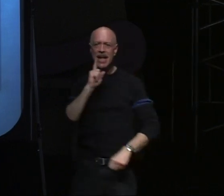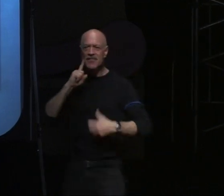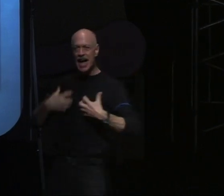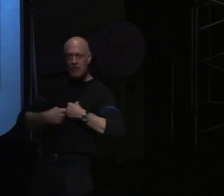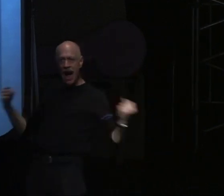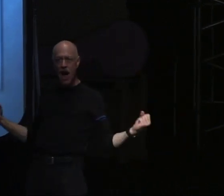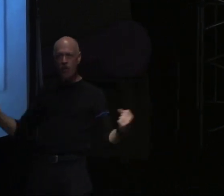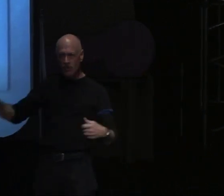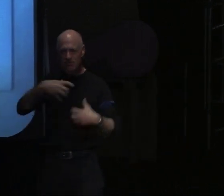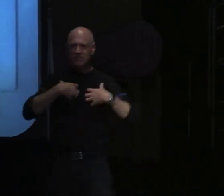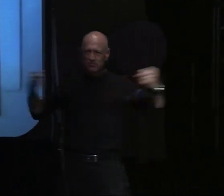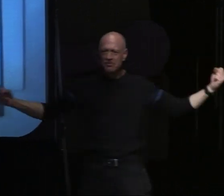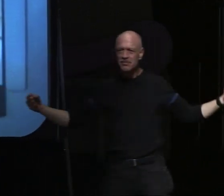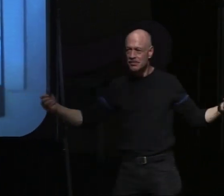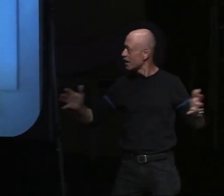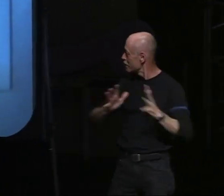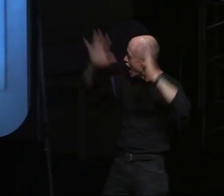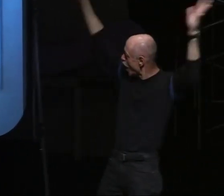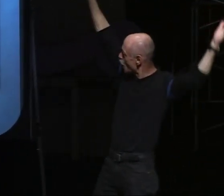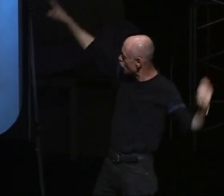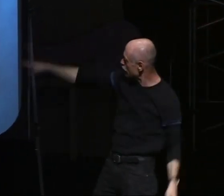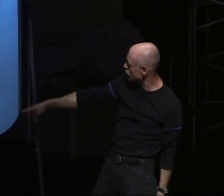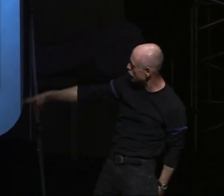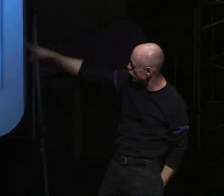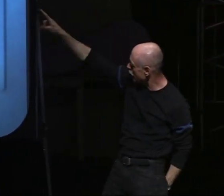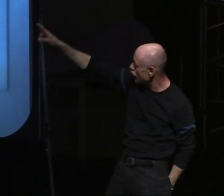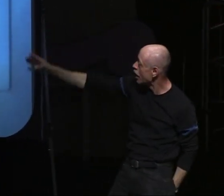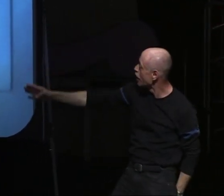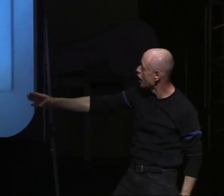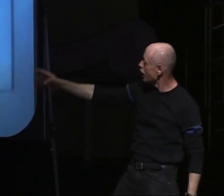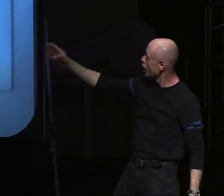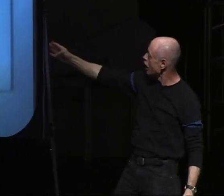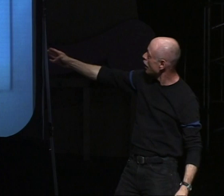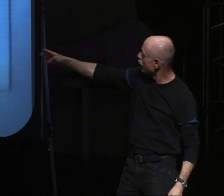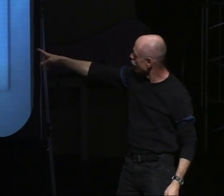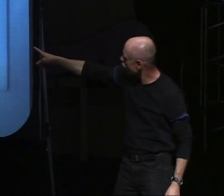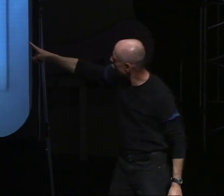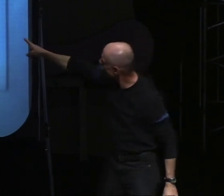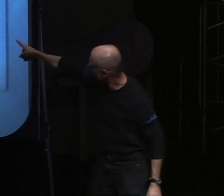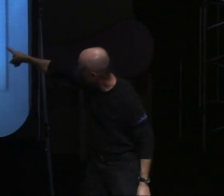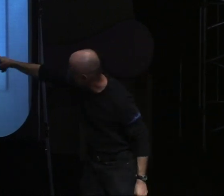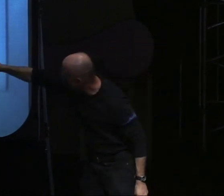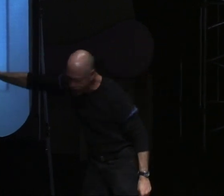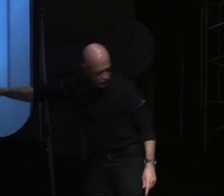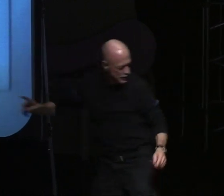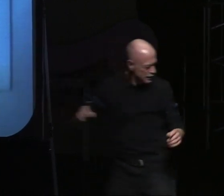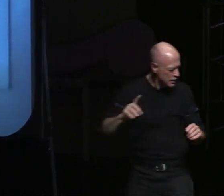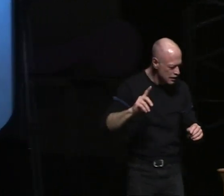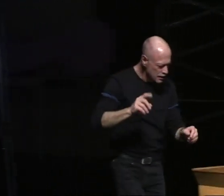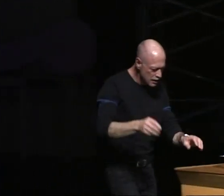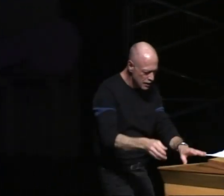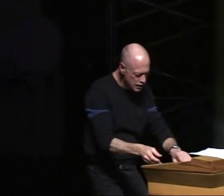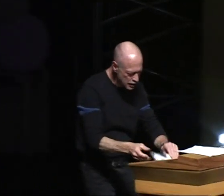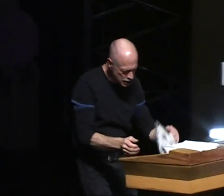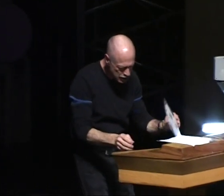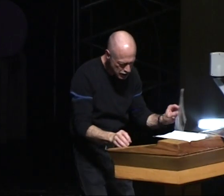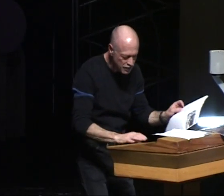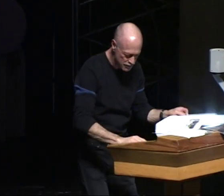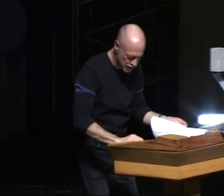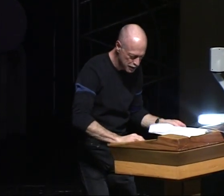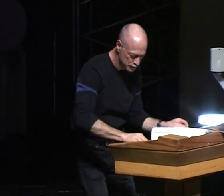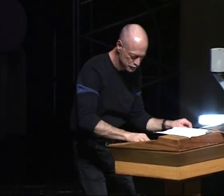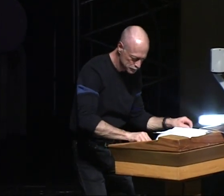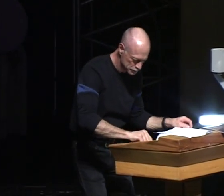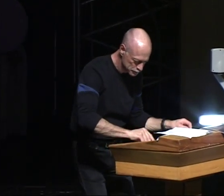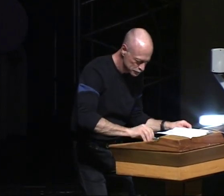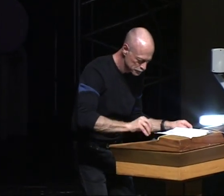and lesbian community. You come out, you're a signer, and you explode, and you can see your signs in the positive space.